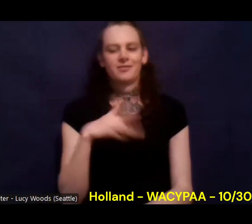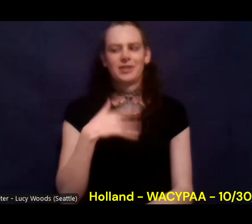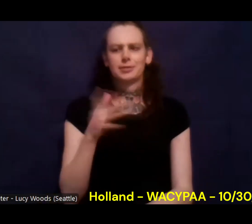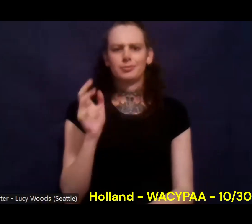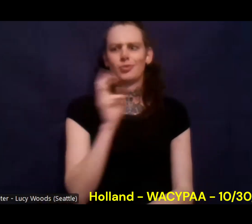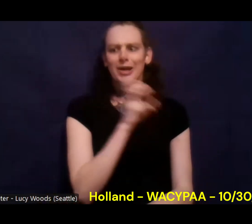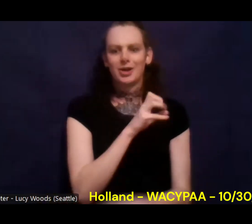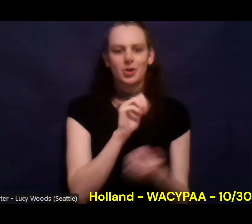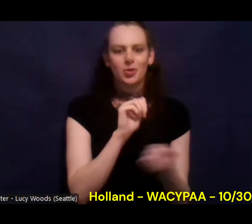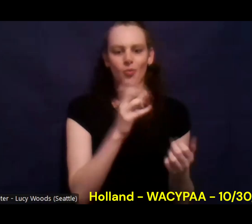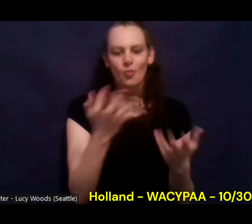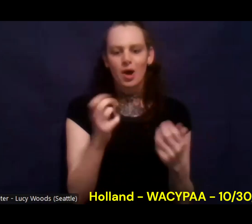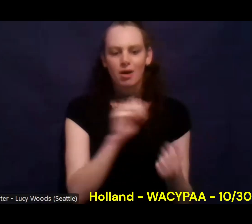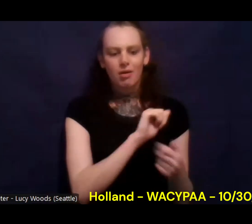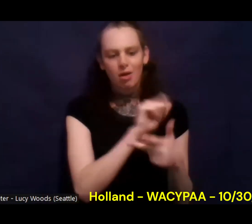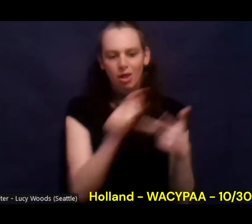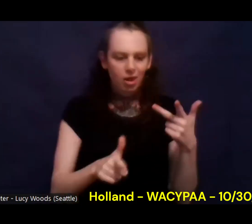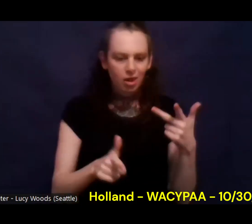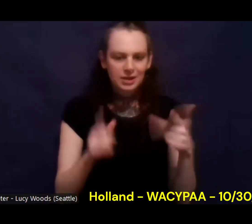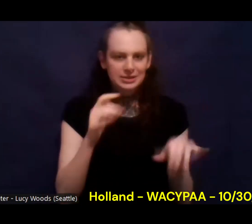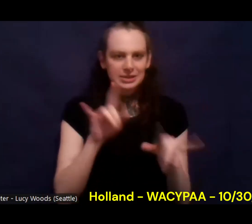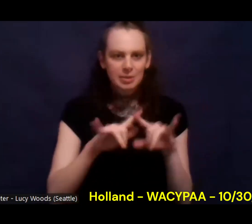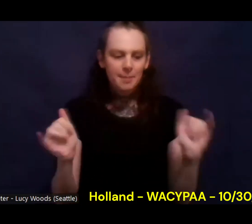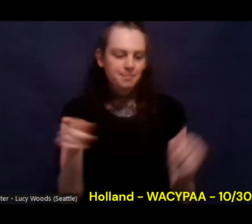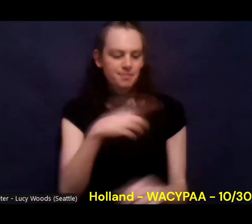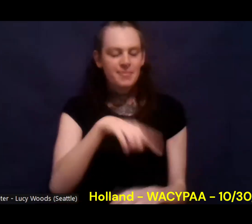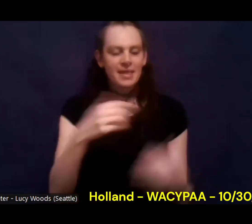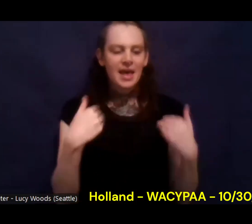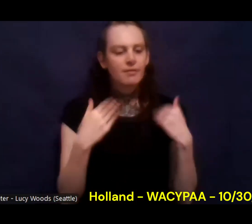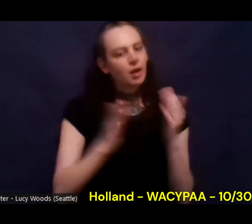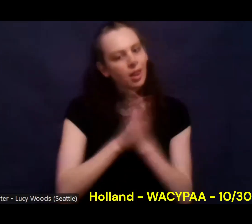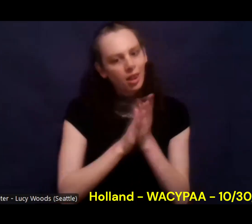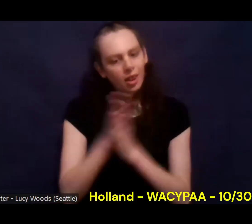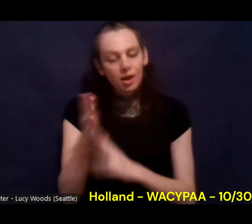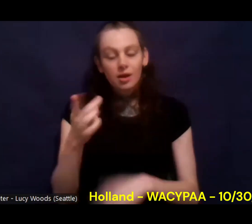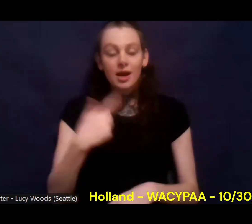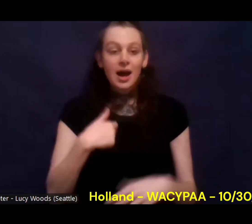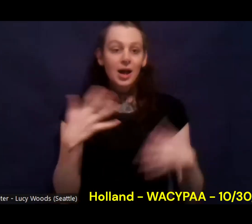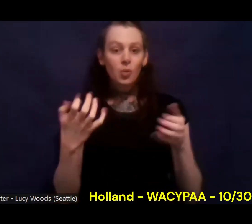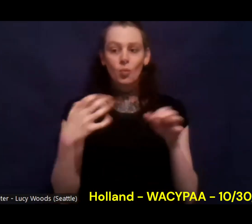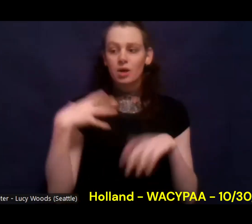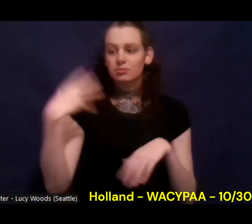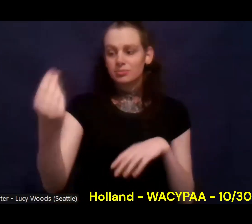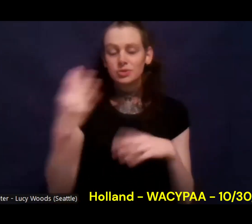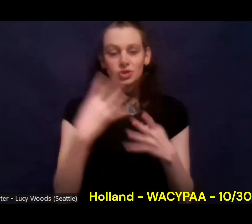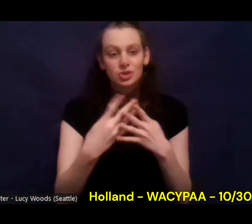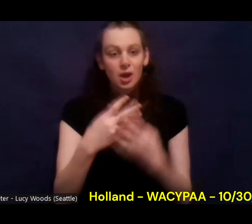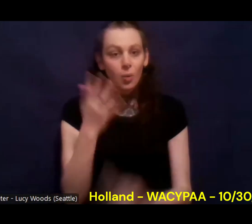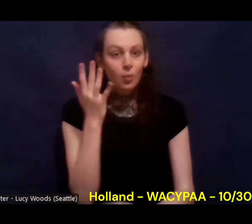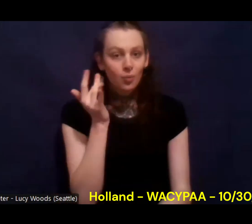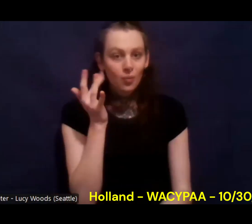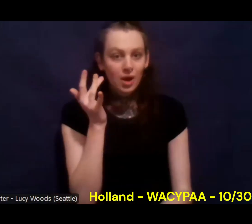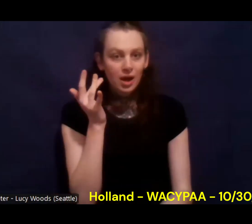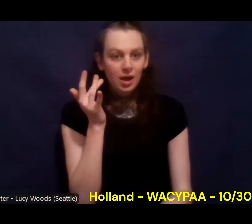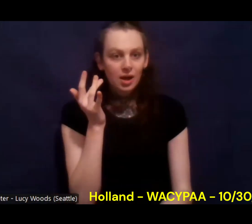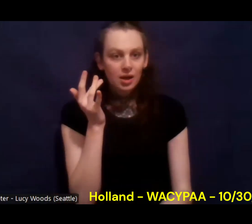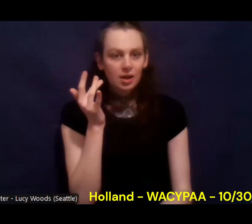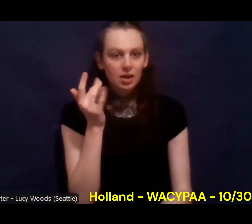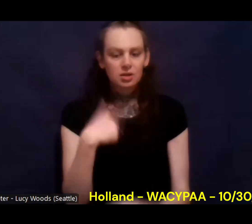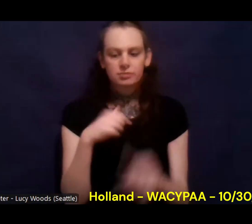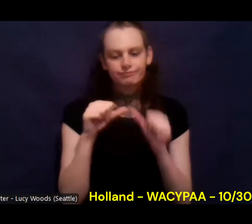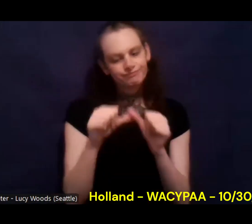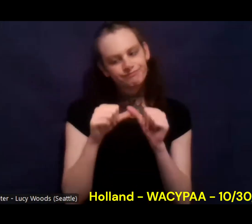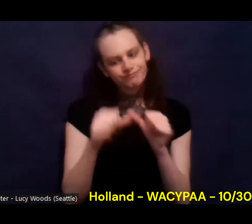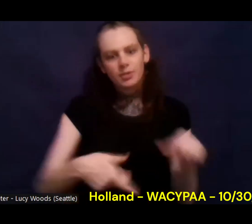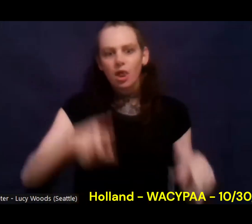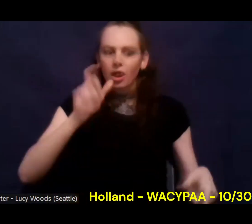all wanted all they had ambition. I just wanted to get out so I can continue getting so I can continue getting fucked up. I